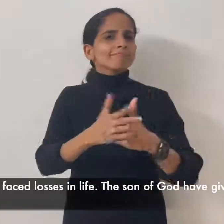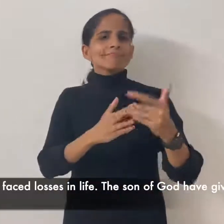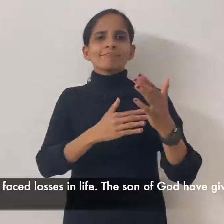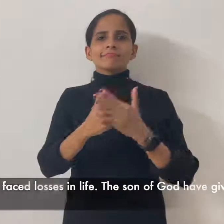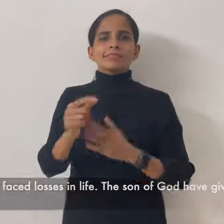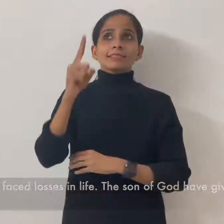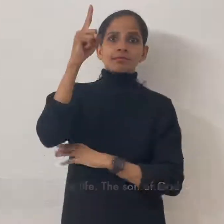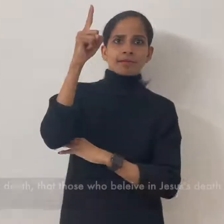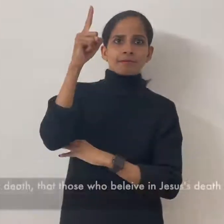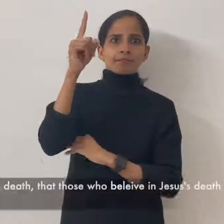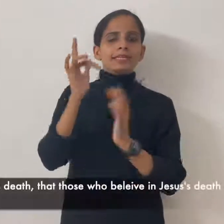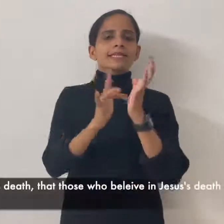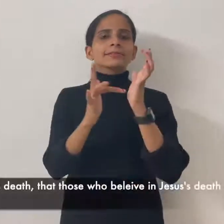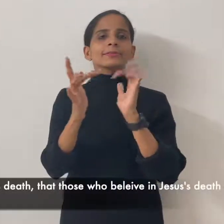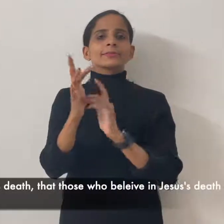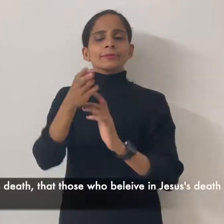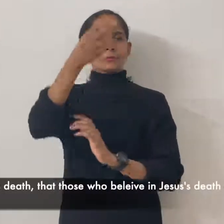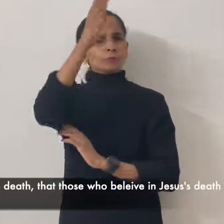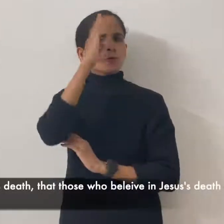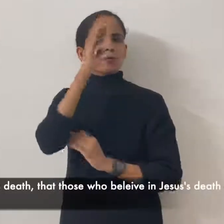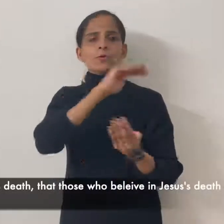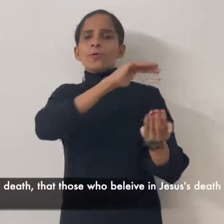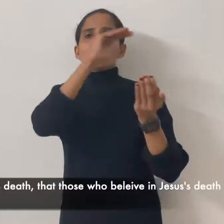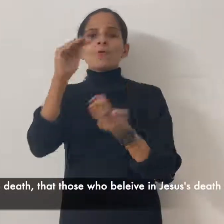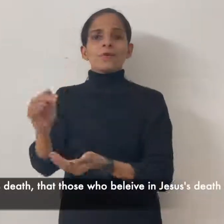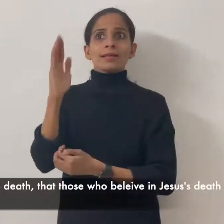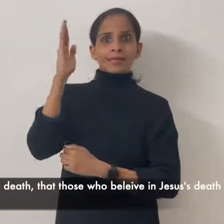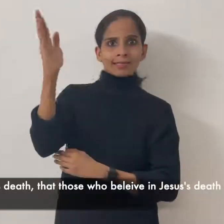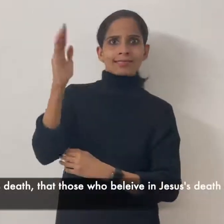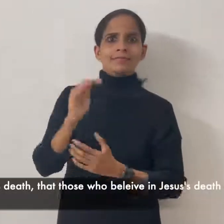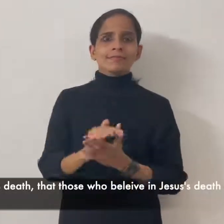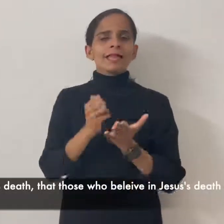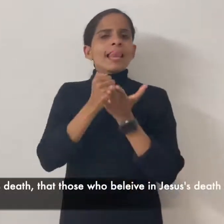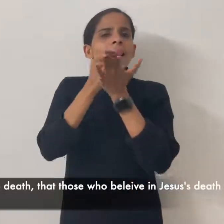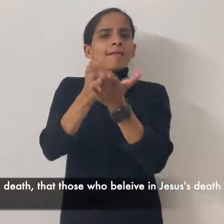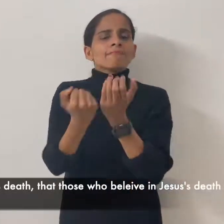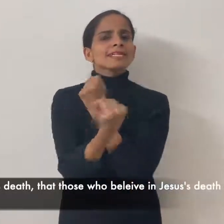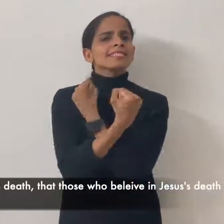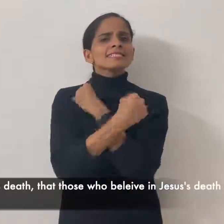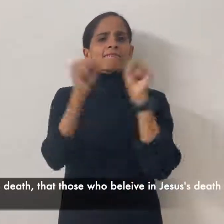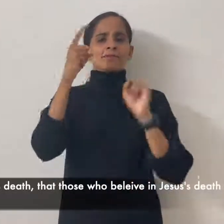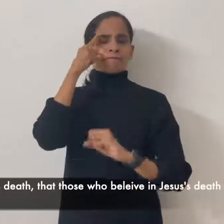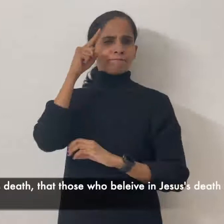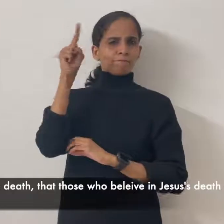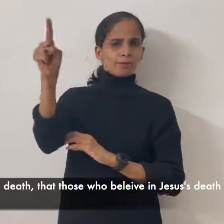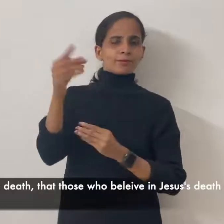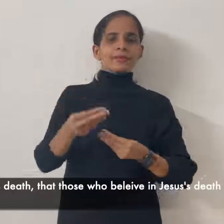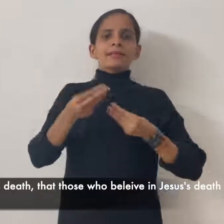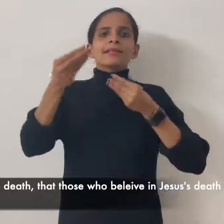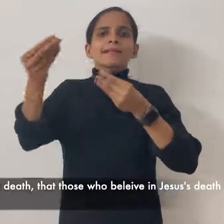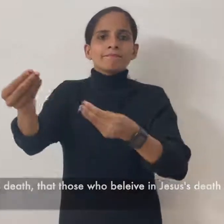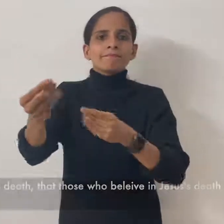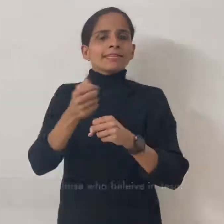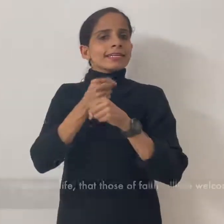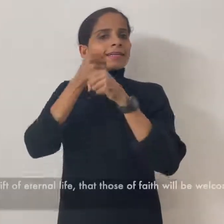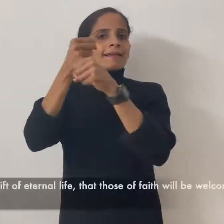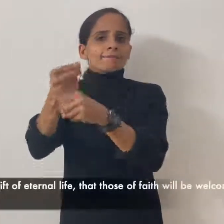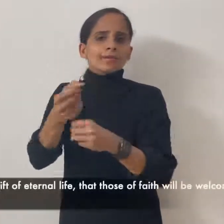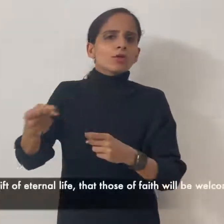has given his life for all through his death. That those who believe in Jesus' death and resurrection is given